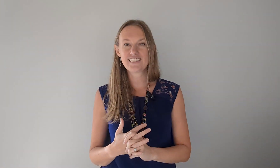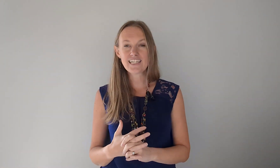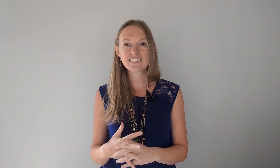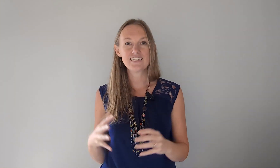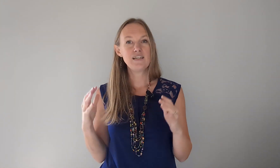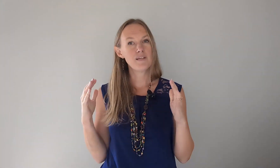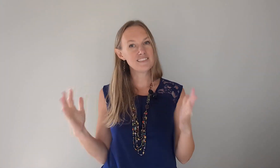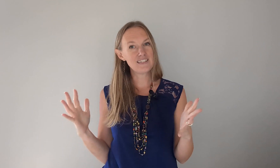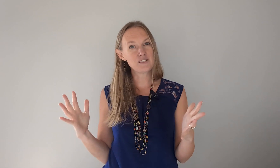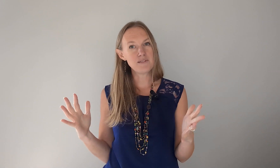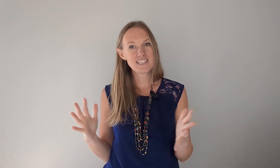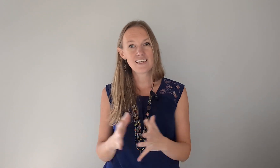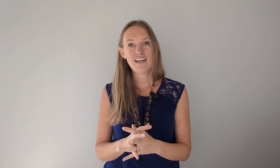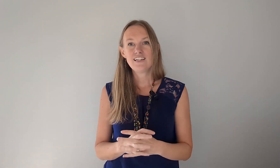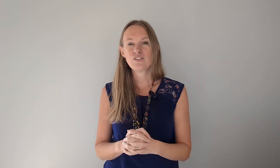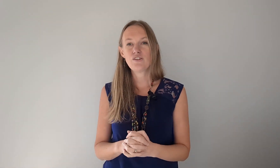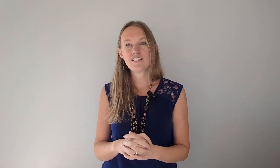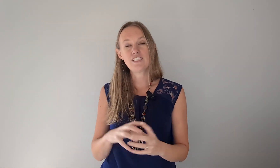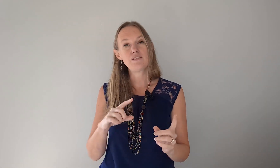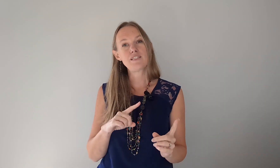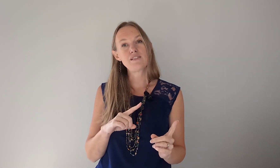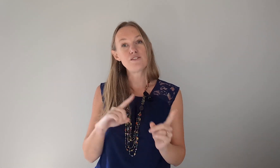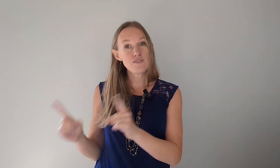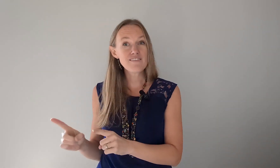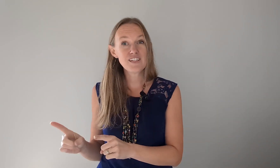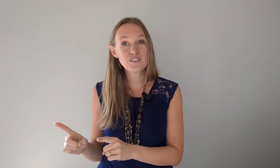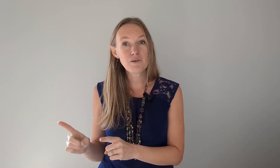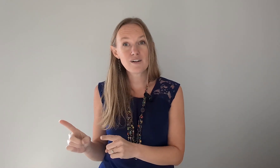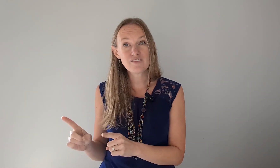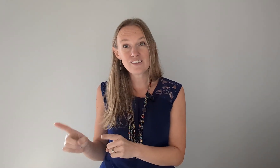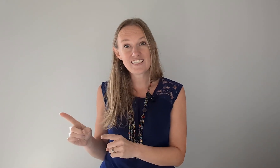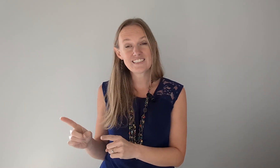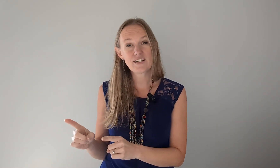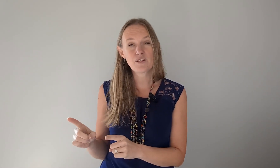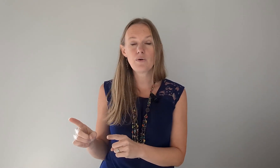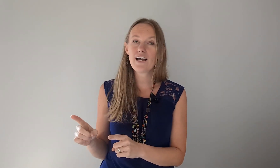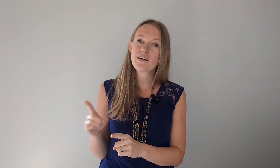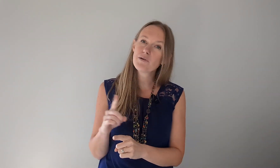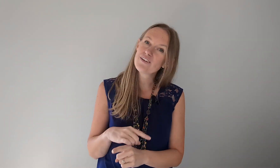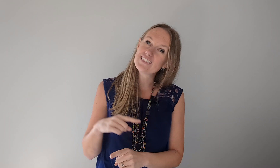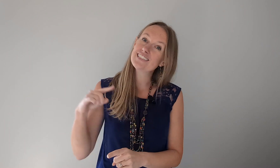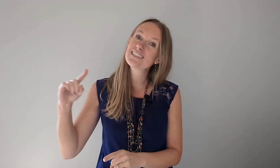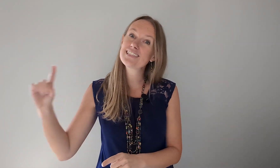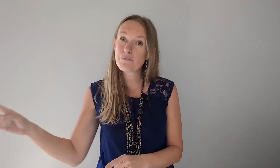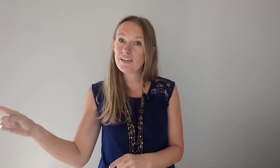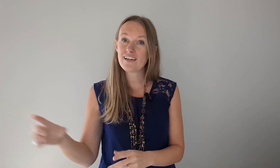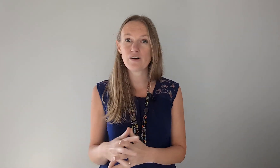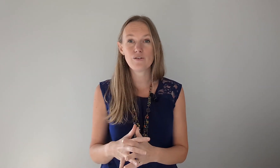6 because those are missing. So you can do that video tomorrow if you're looking to sign with a choir, but you can skip it and go